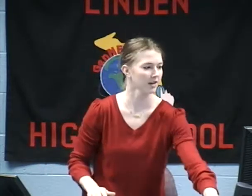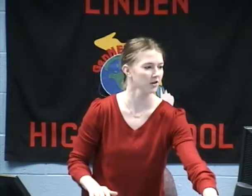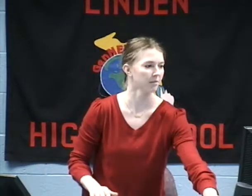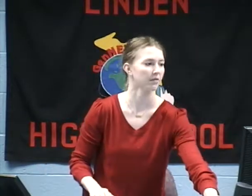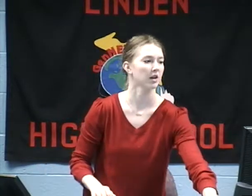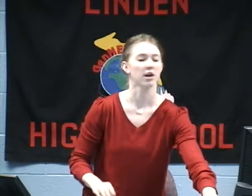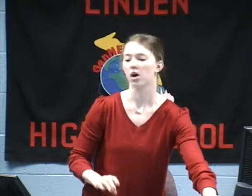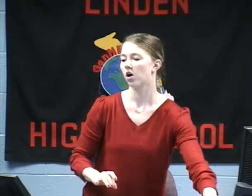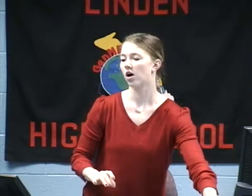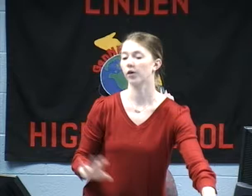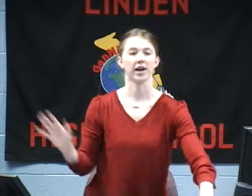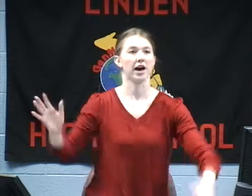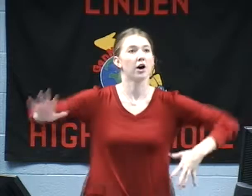Question. Okay.